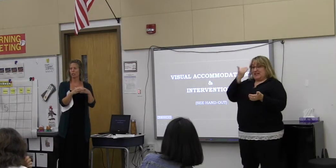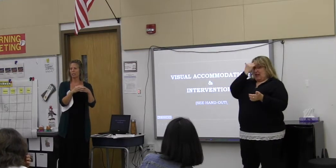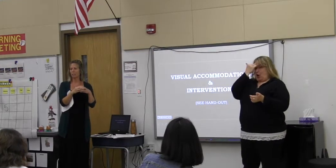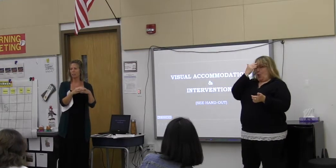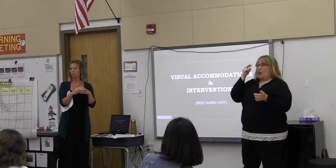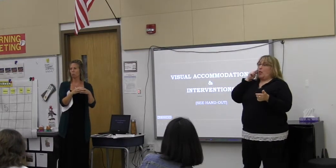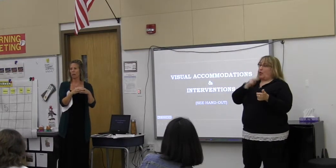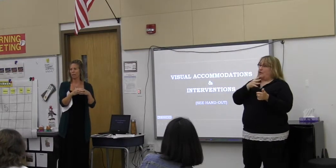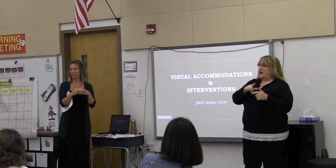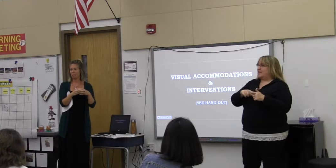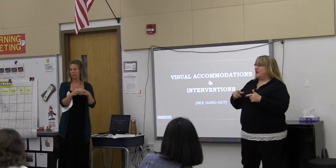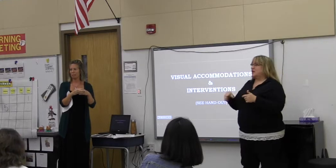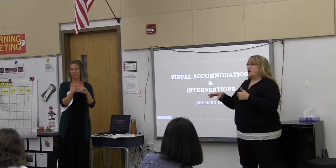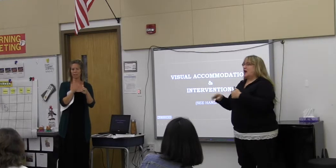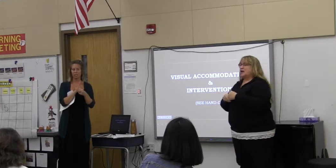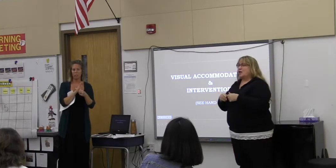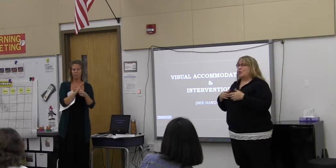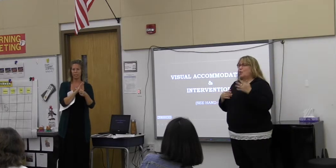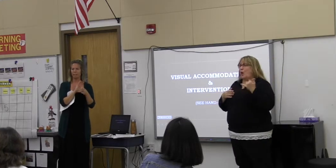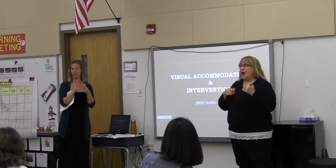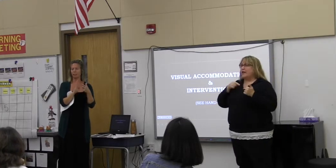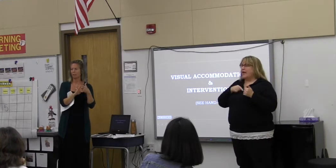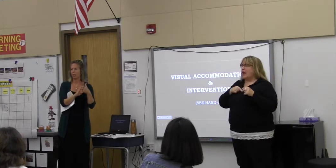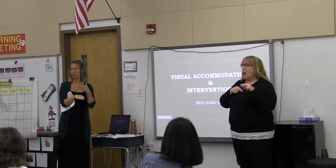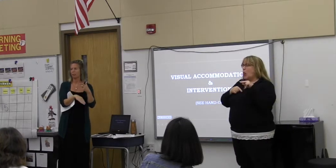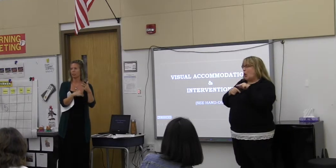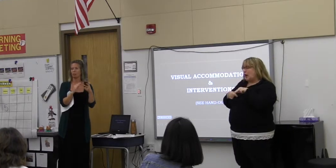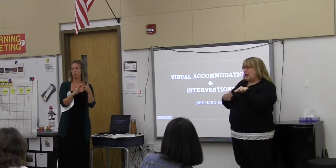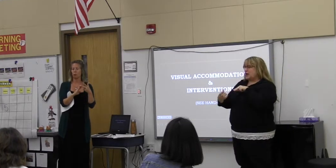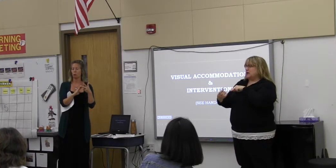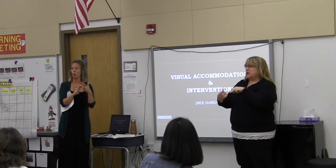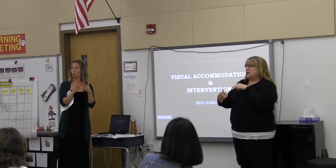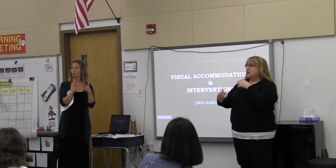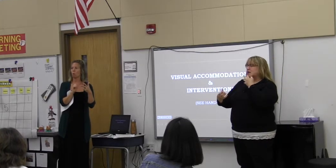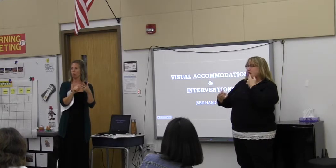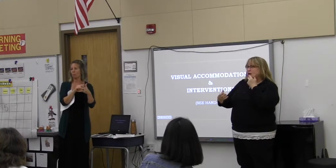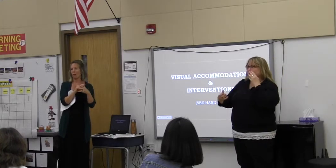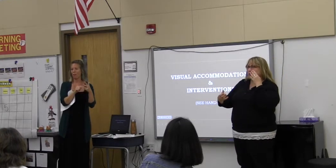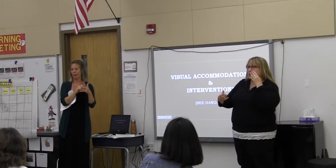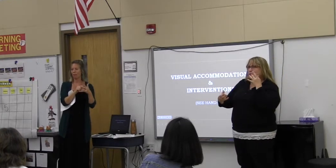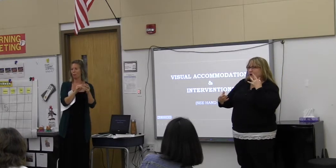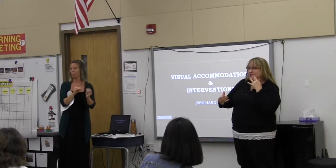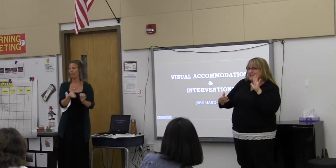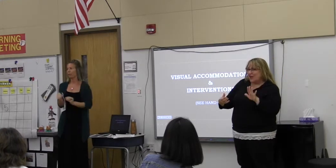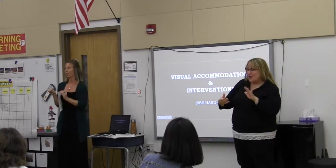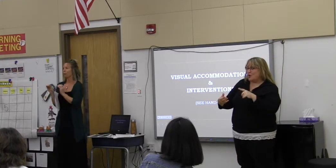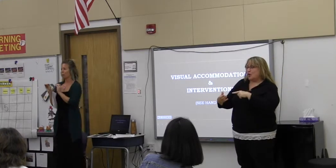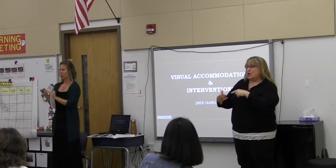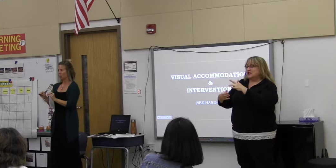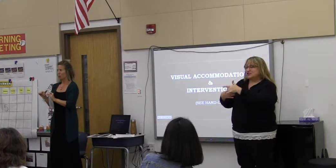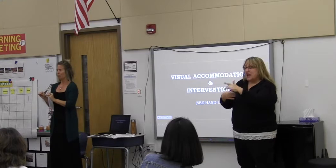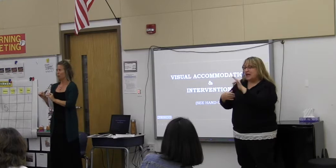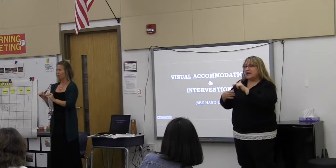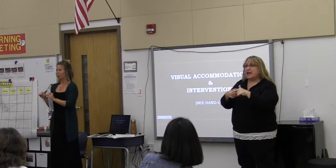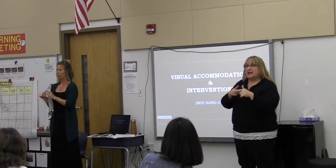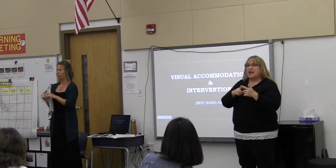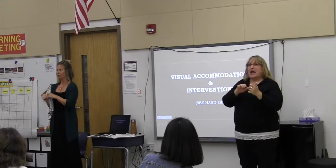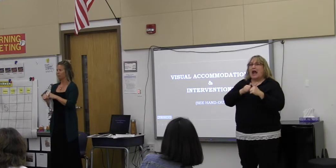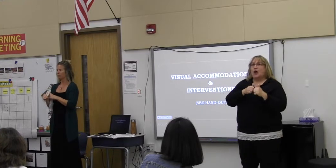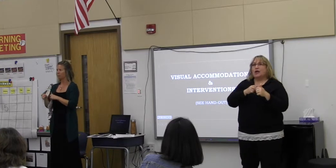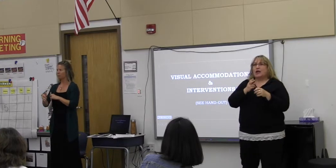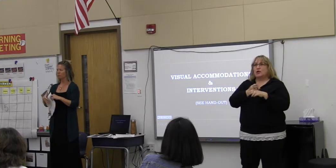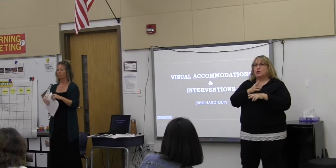at, try to look at, well, why do they look at it? Is it shiny? Is it this color? Does it move? Well, what about that can we carry over to the new thing that we're